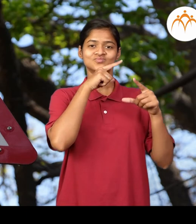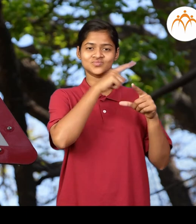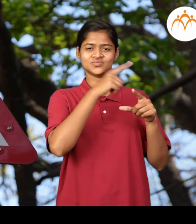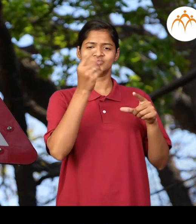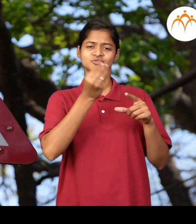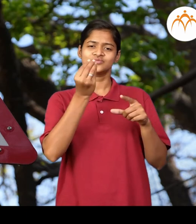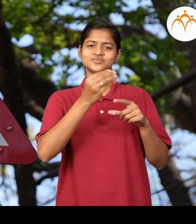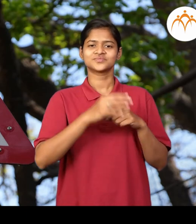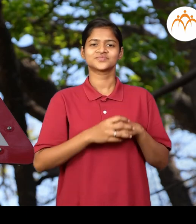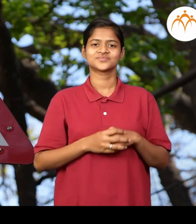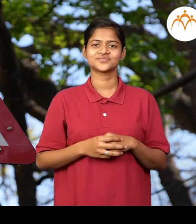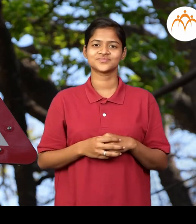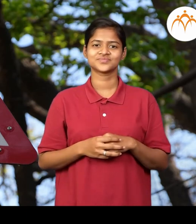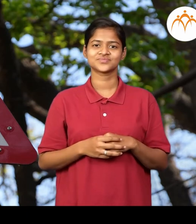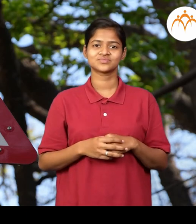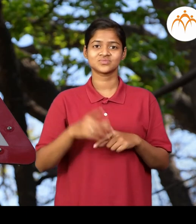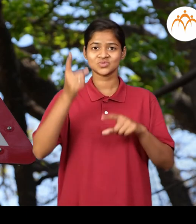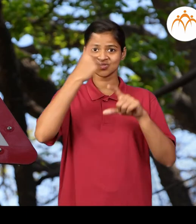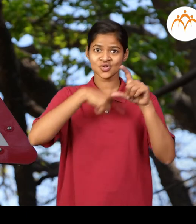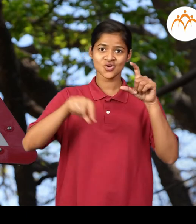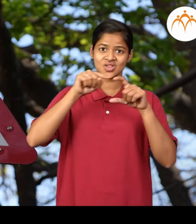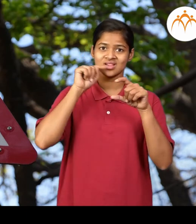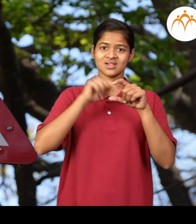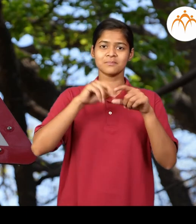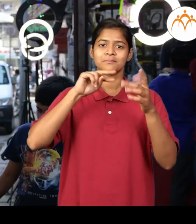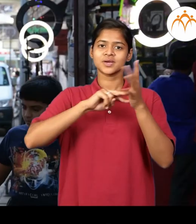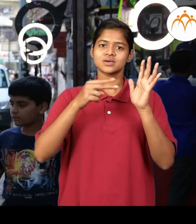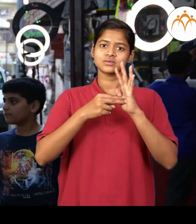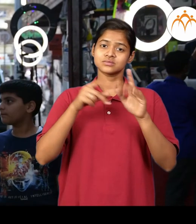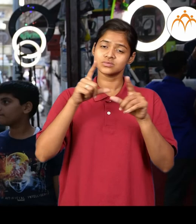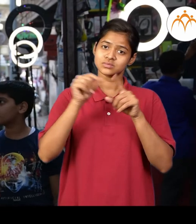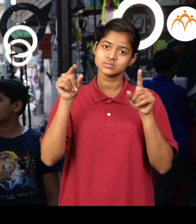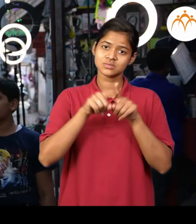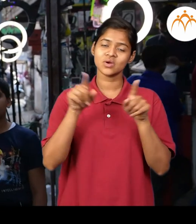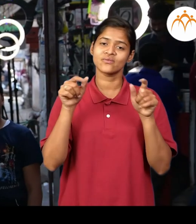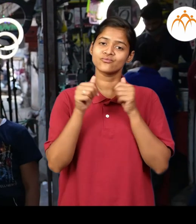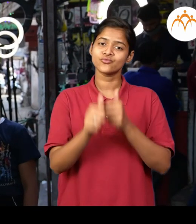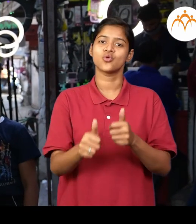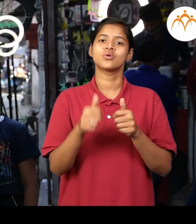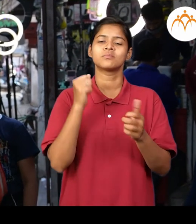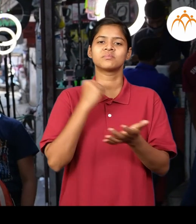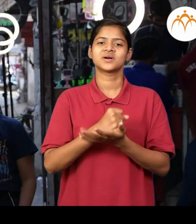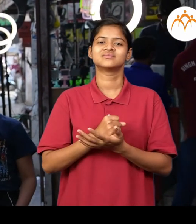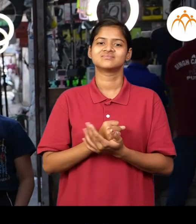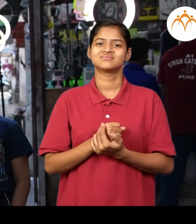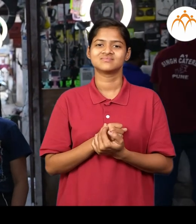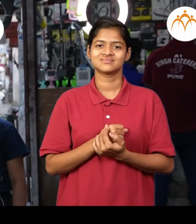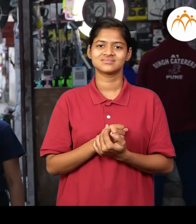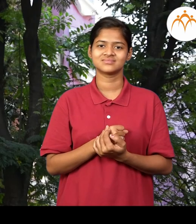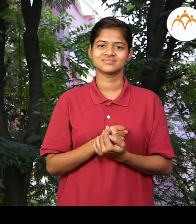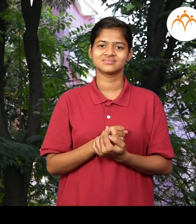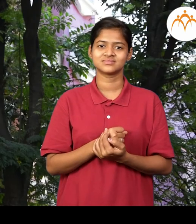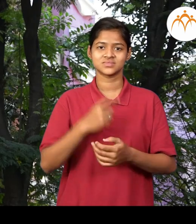This sign is for people to drive slowly. Have you noticed one more thing? Some